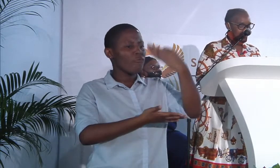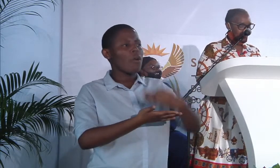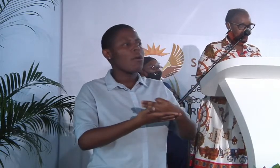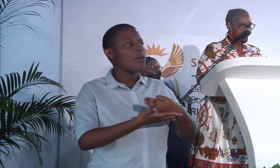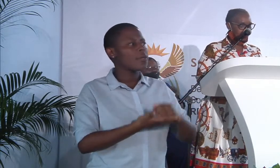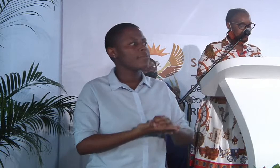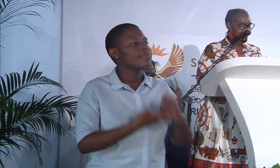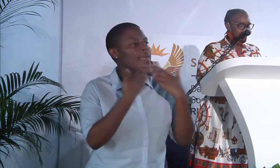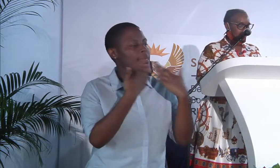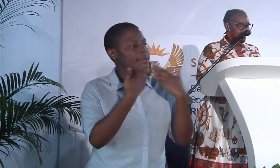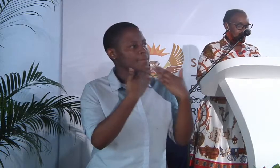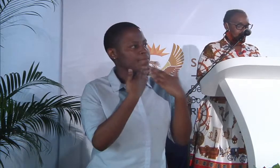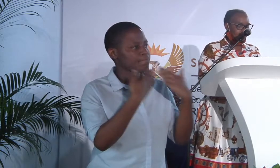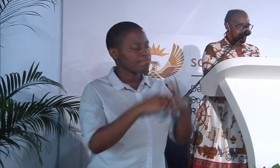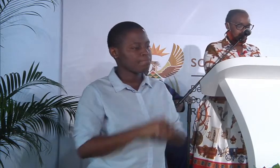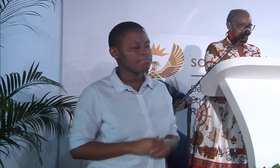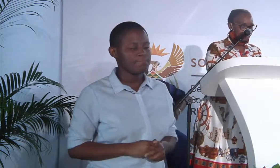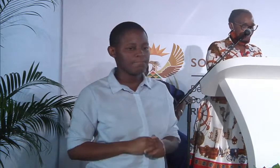Thank you.